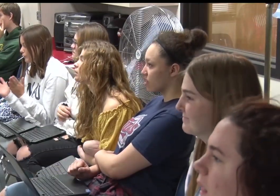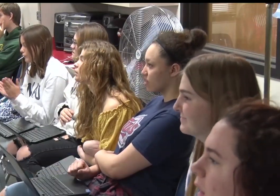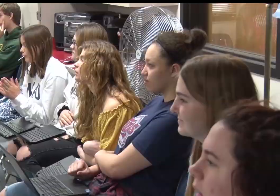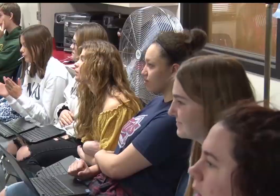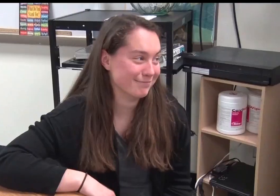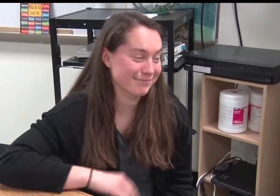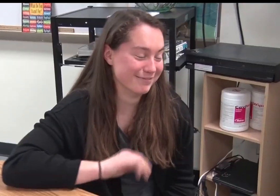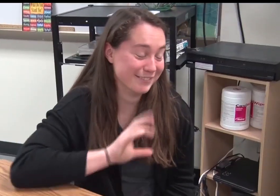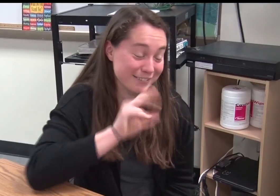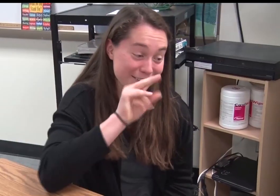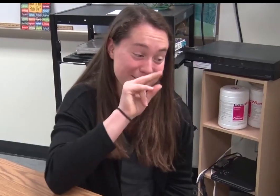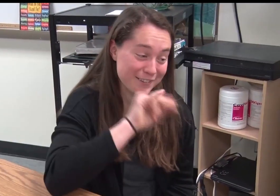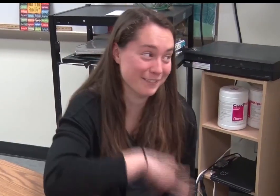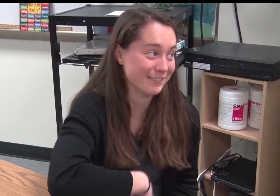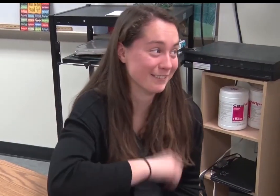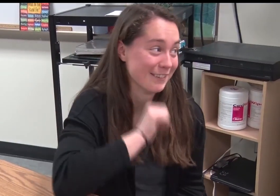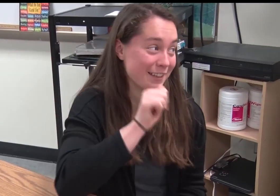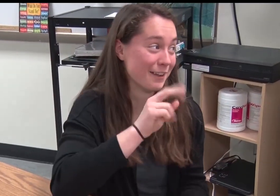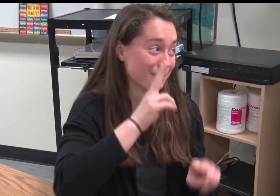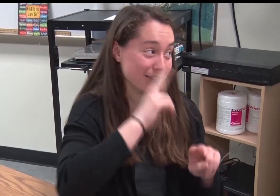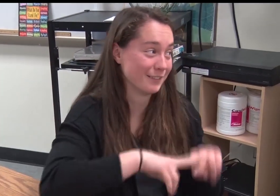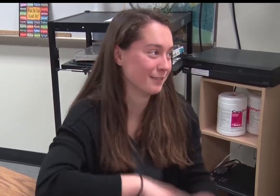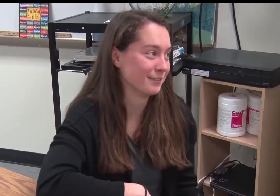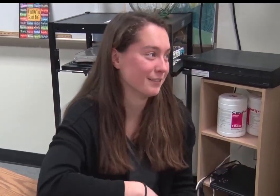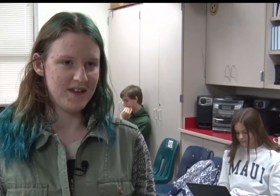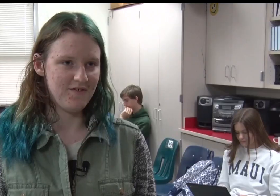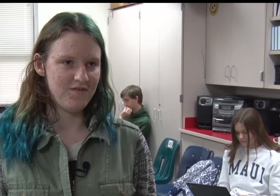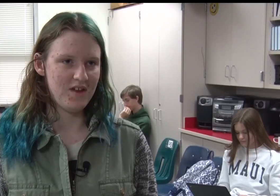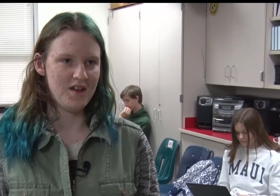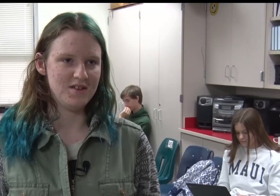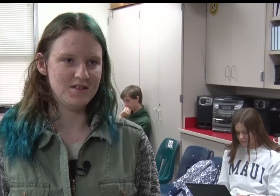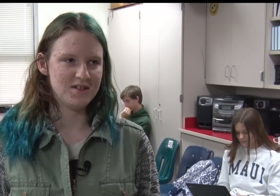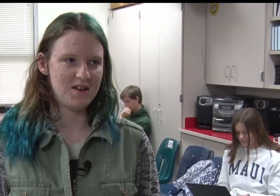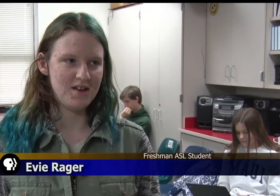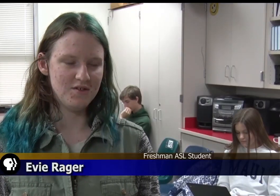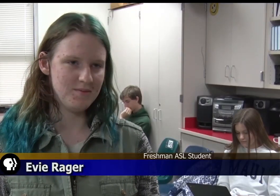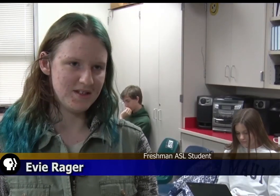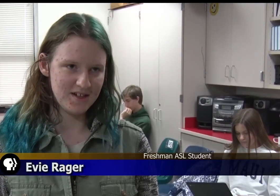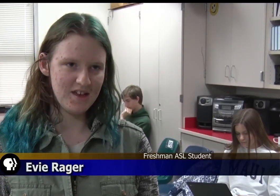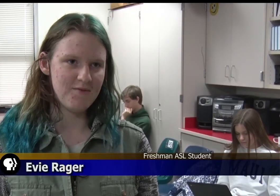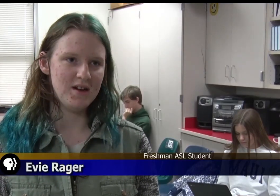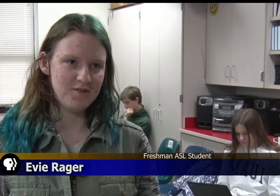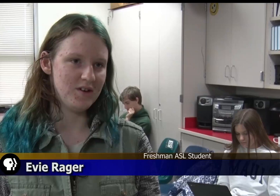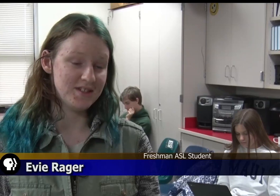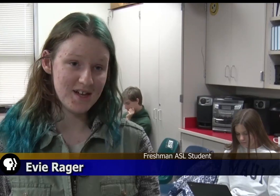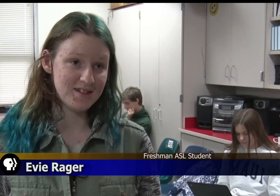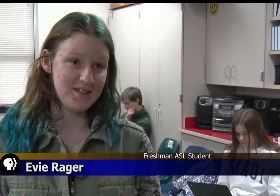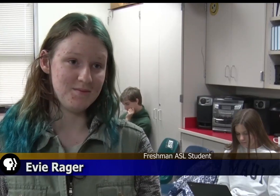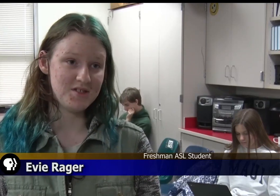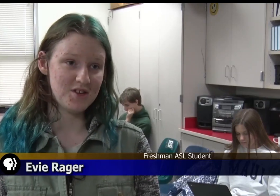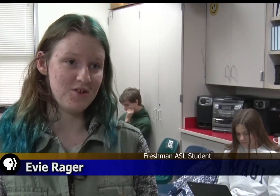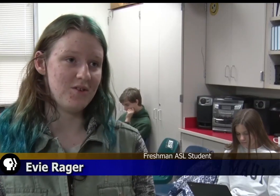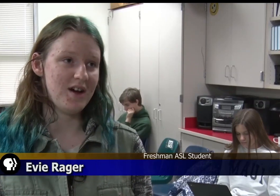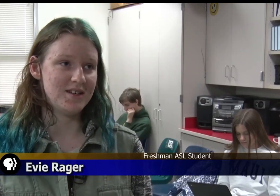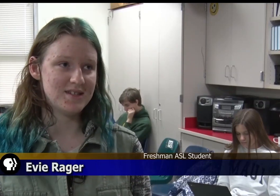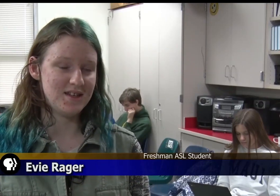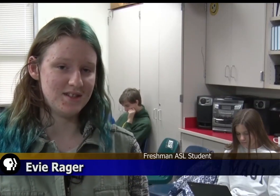for taking the elective. We have friends who are deaf and I knew them my entire life but I never knew how to talk to them. So I decided